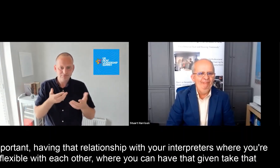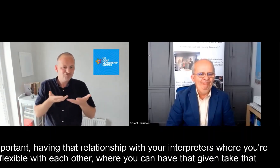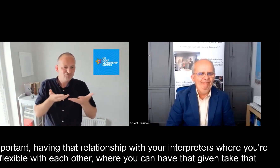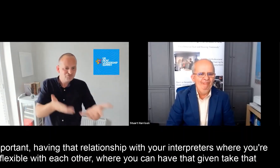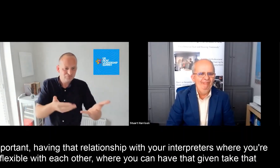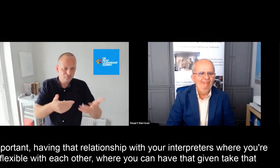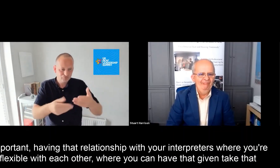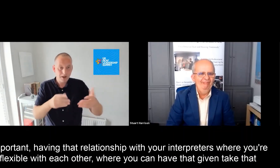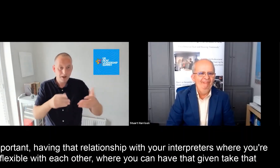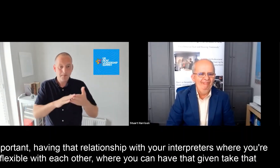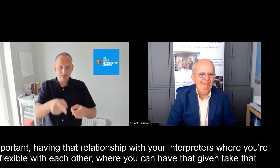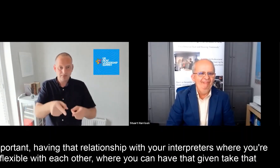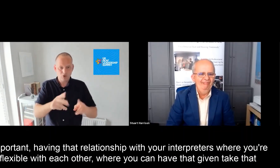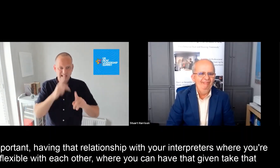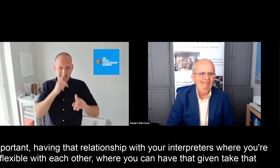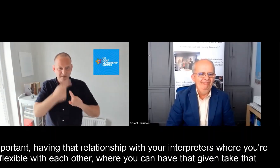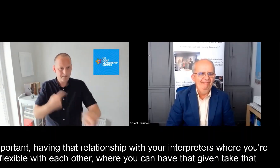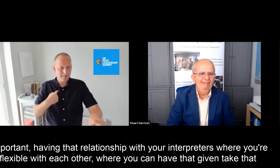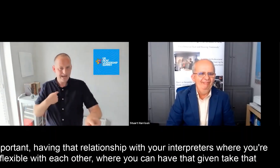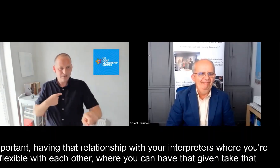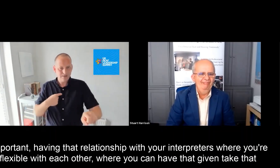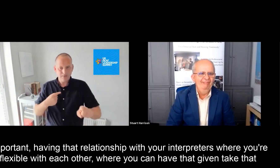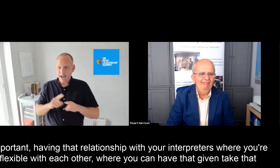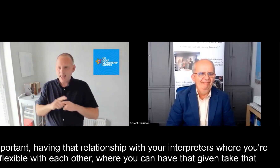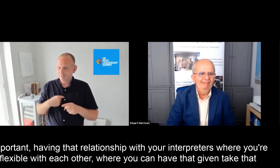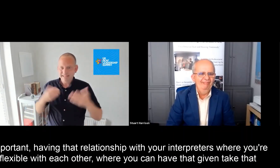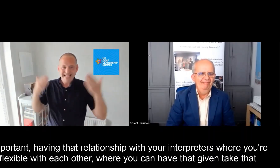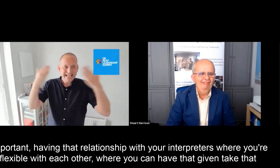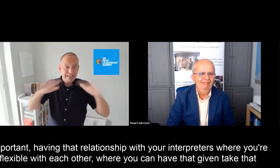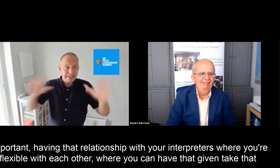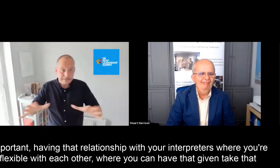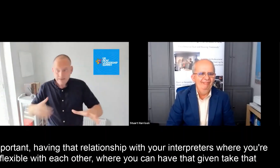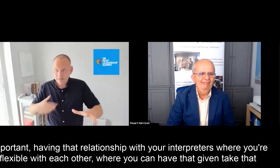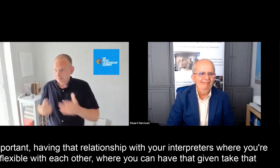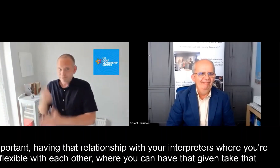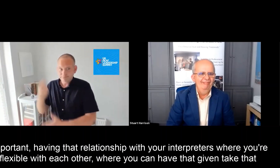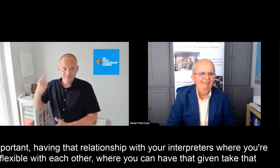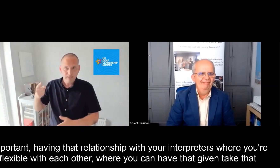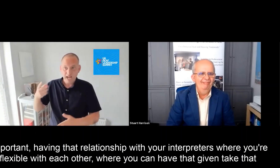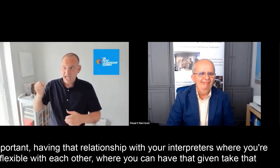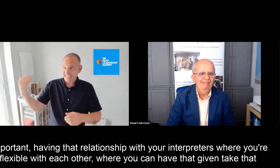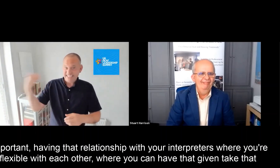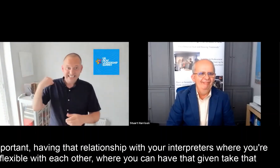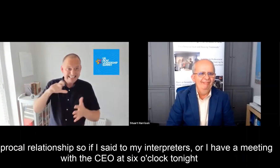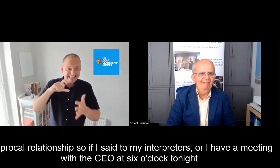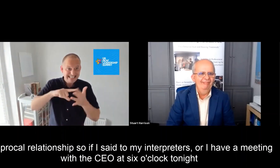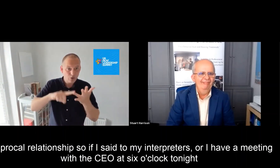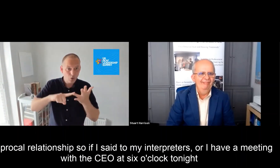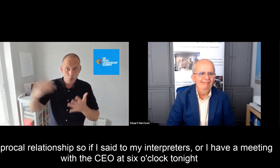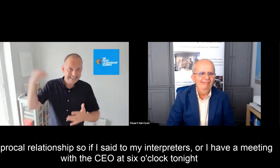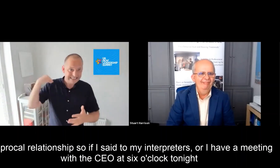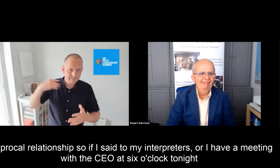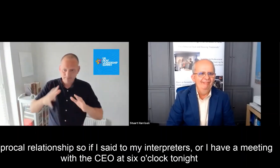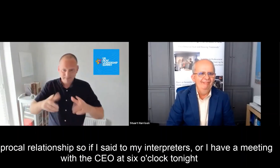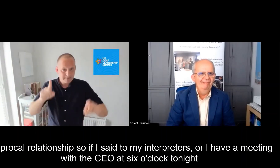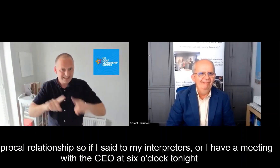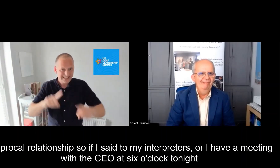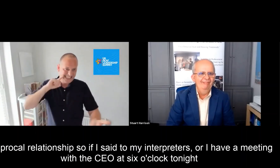your interpreters where you're flexible with each other, where you can have that give and take, that reciprocal relationship. So if I said to